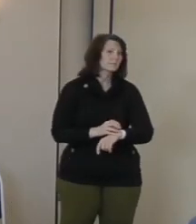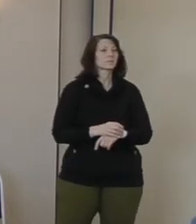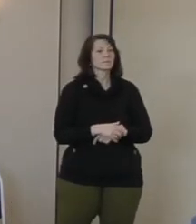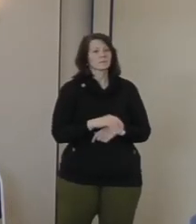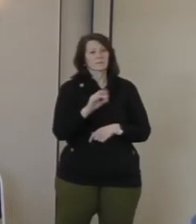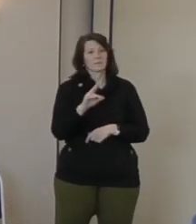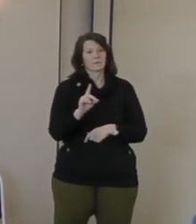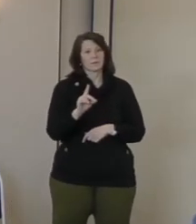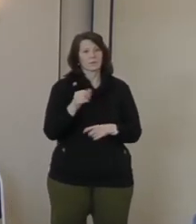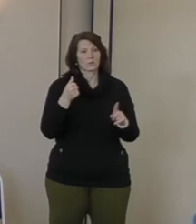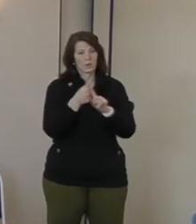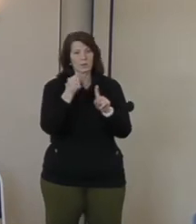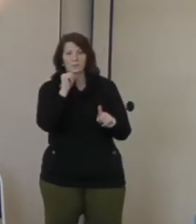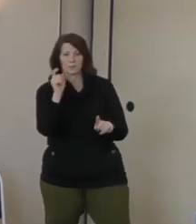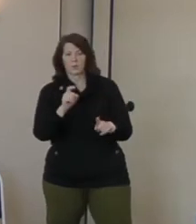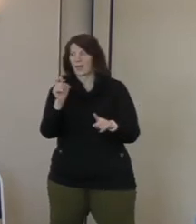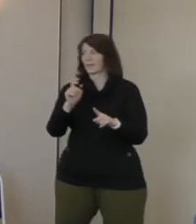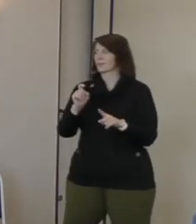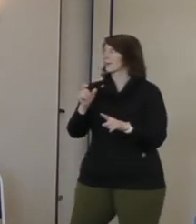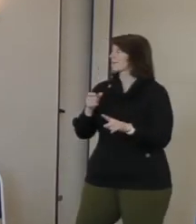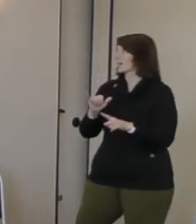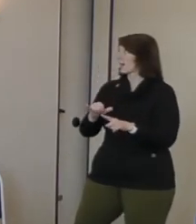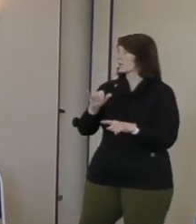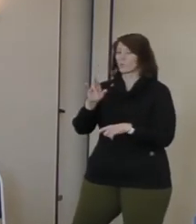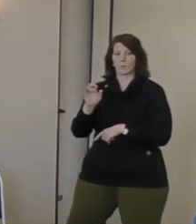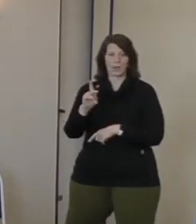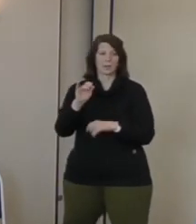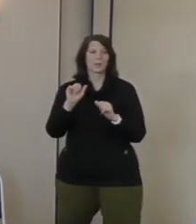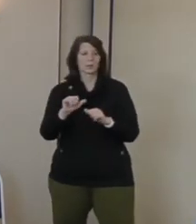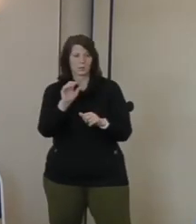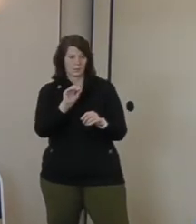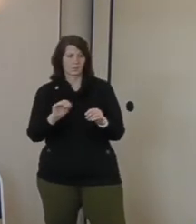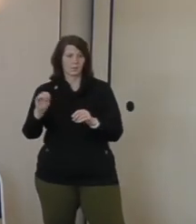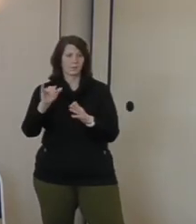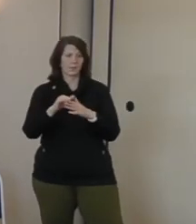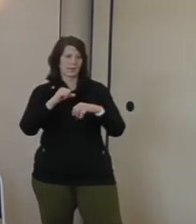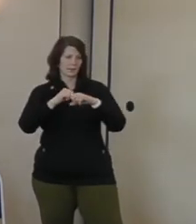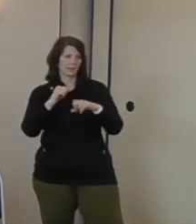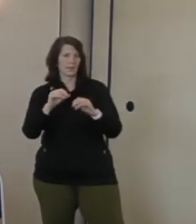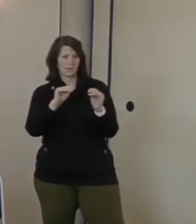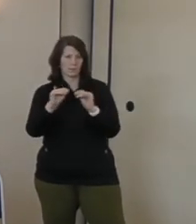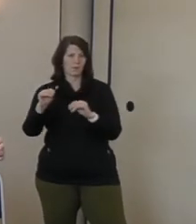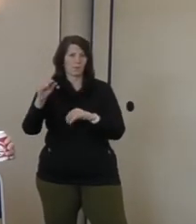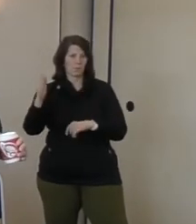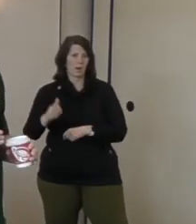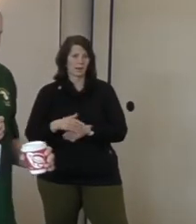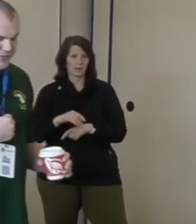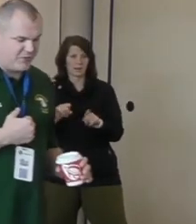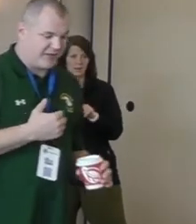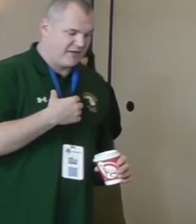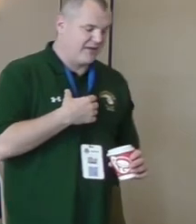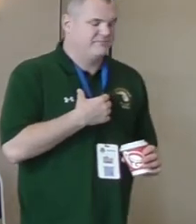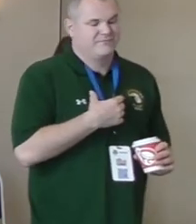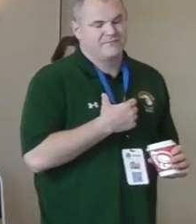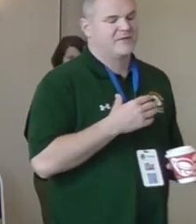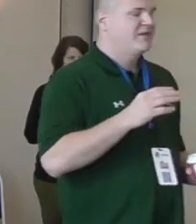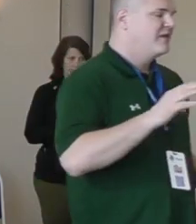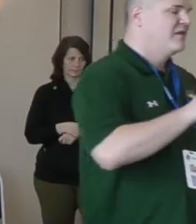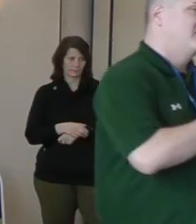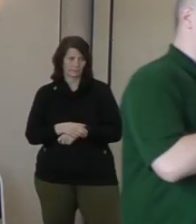your forward cross balls don't have to come off that ruck. You can move them off that defender, move them wider, and it'll also help you, like,